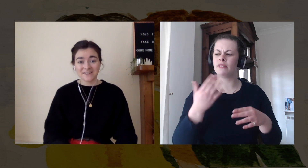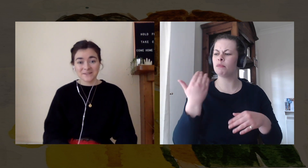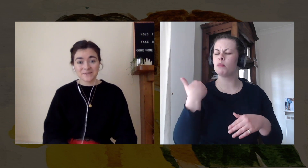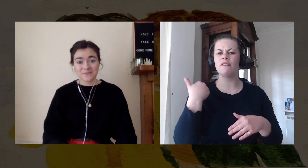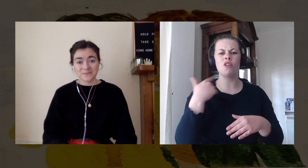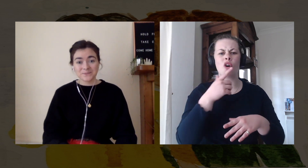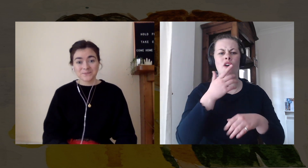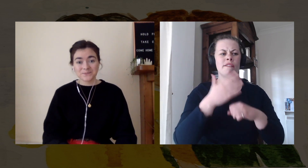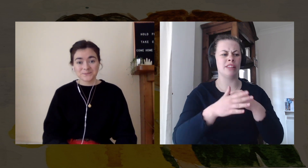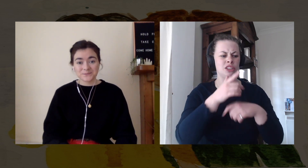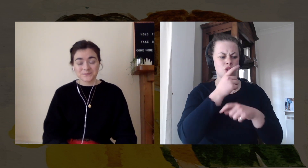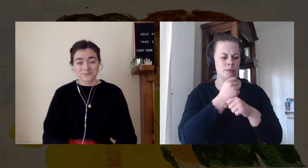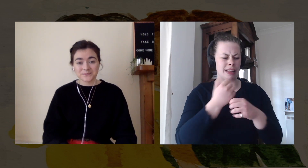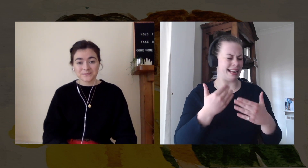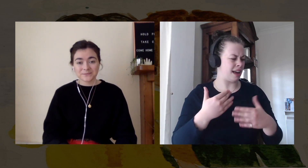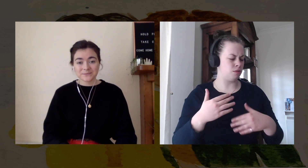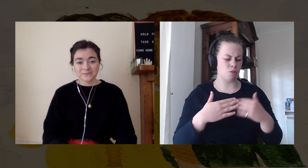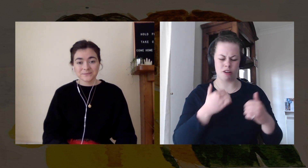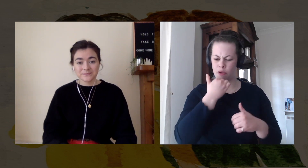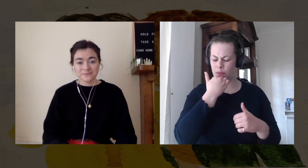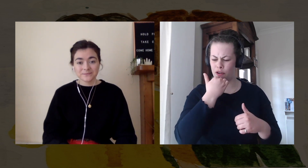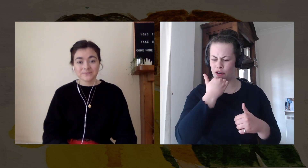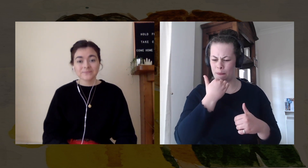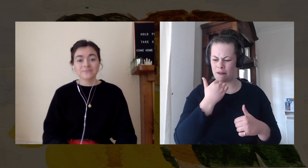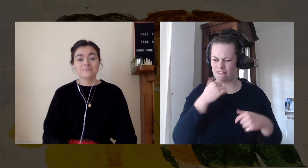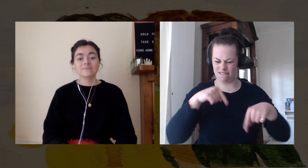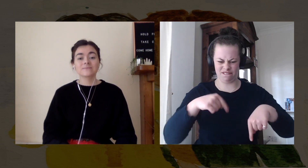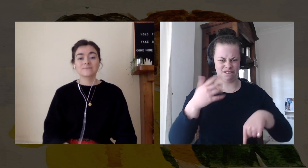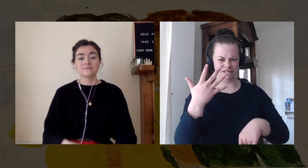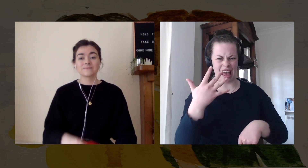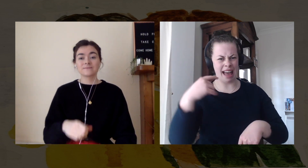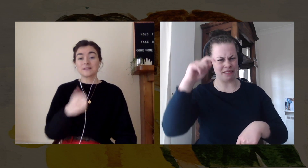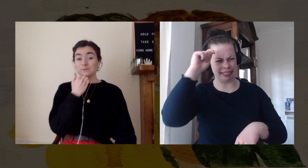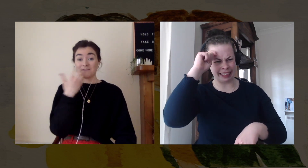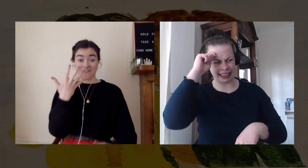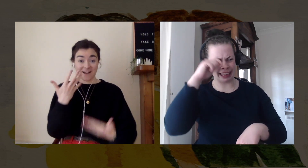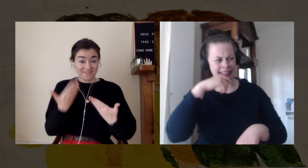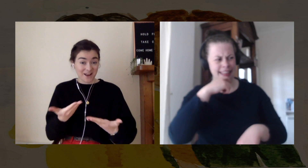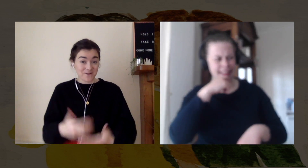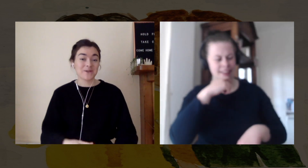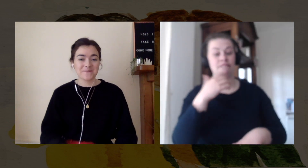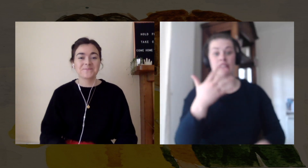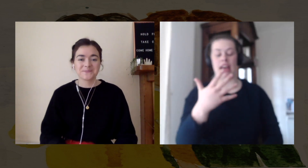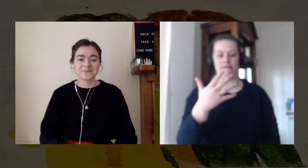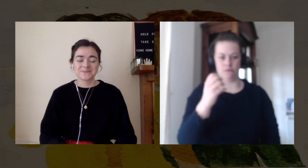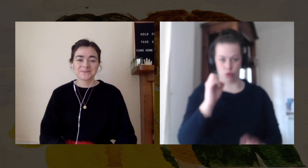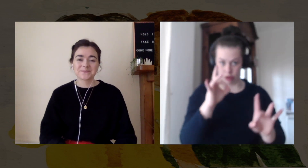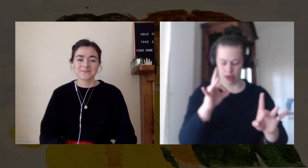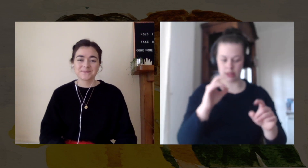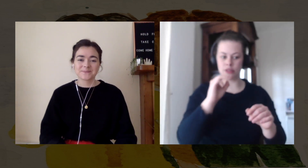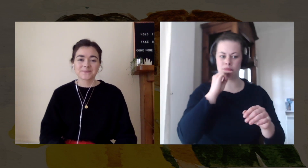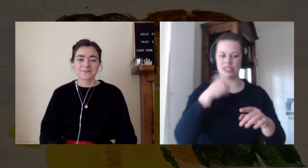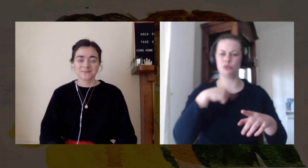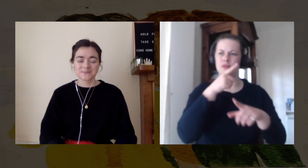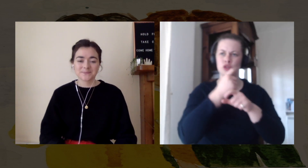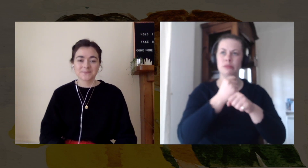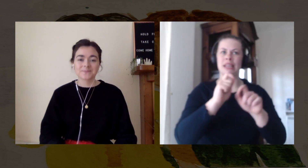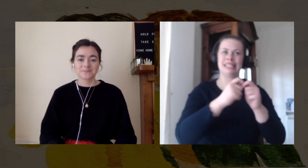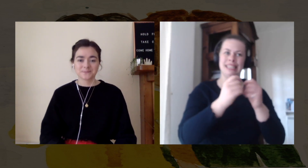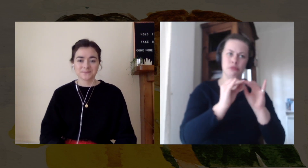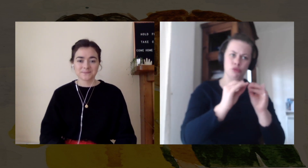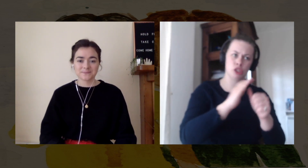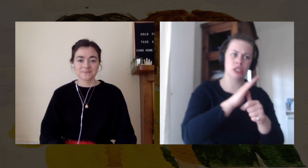on episode 5, 6? I can't remember. We're on episode 5 now, Romy. 5. So we have talked about team interpreting, we've talked about prep, and these